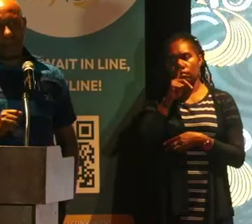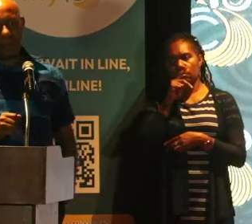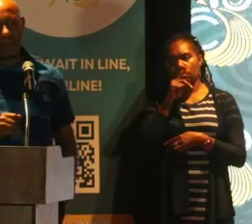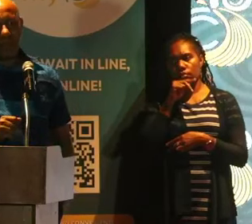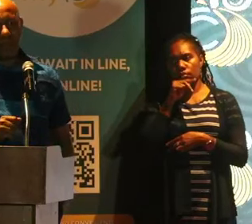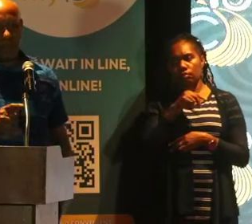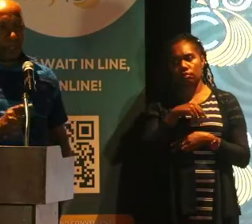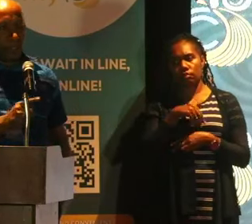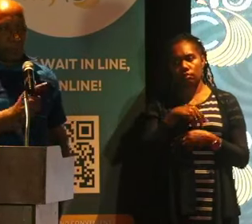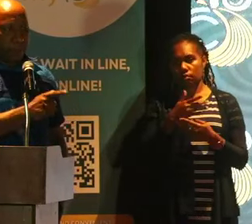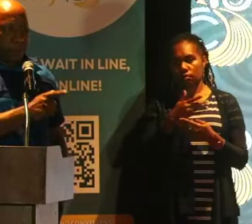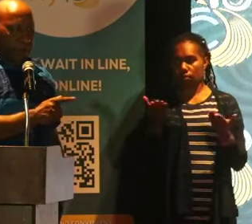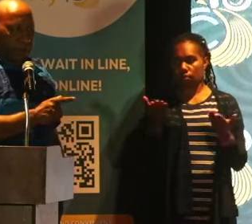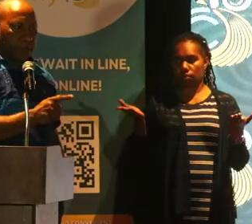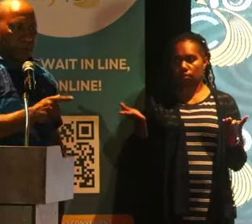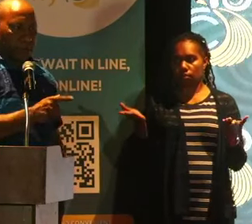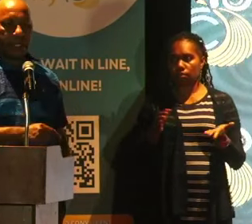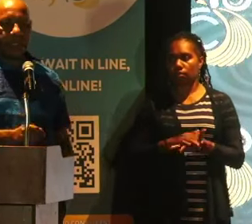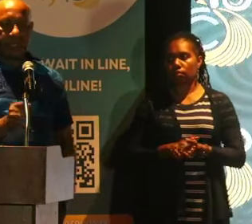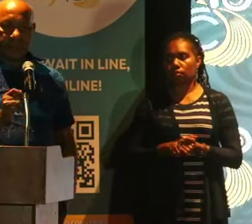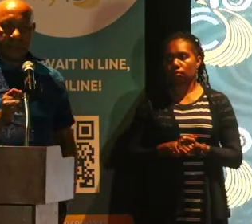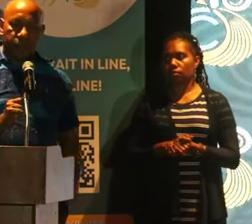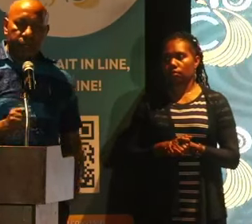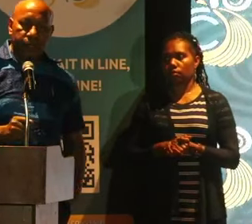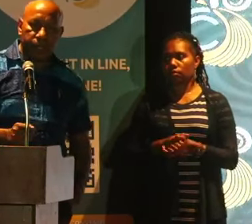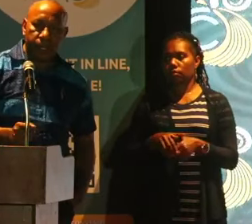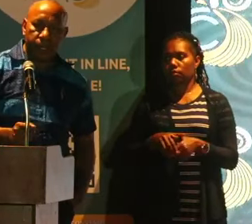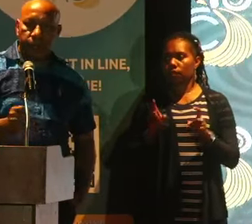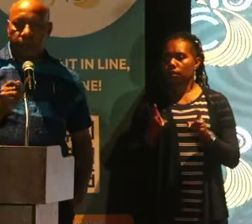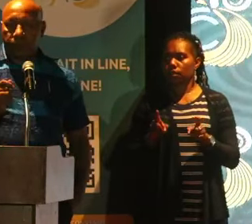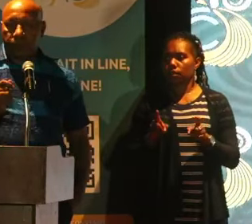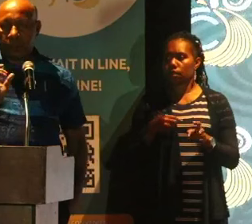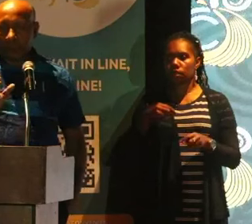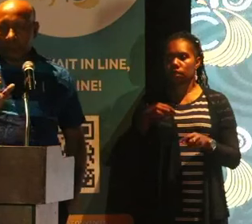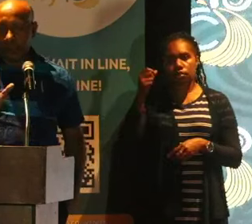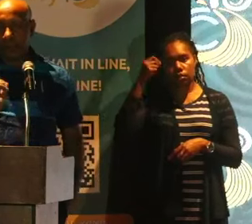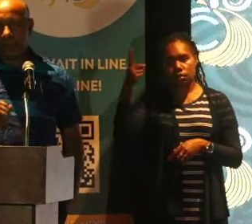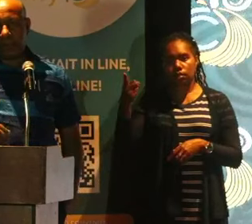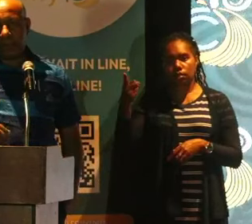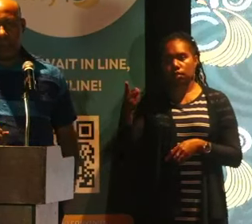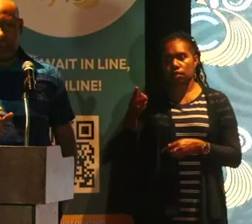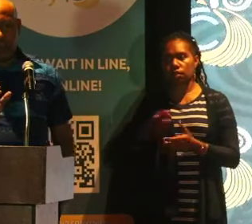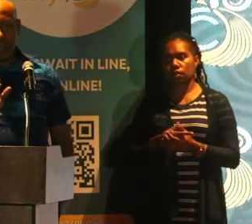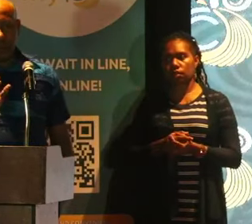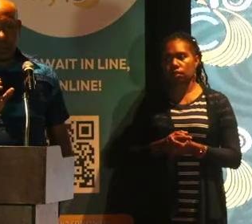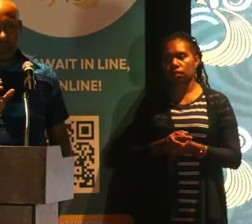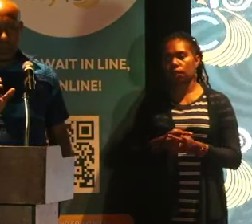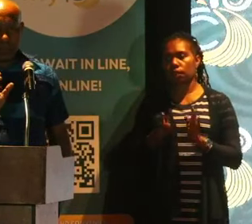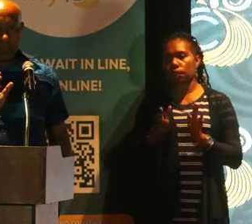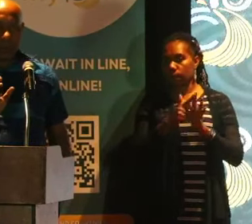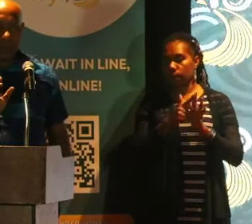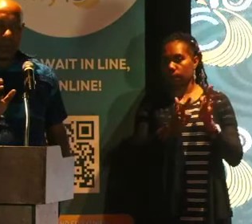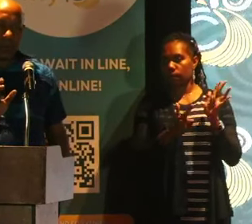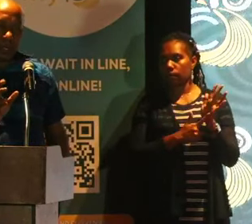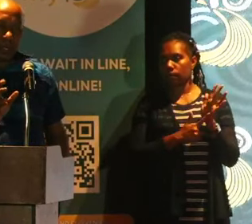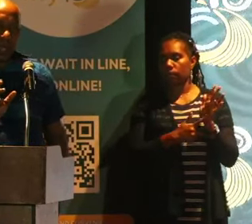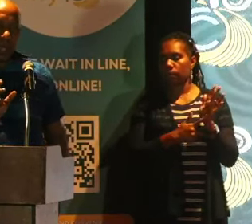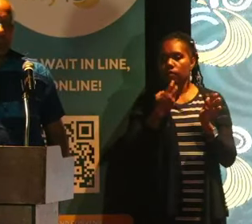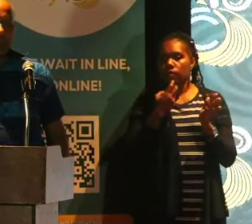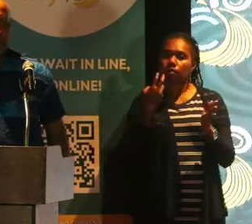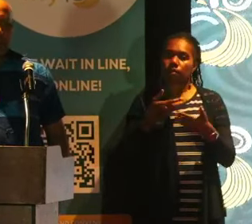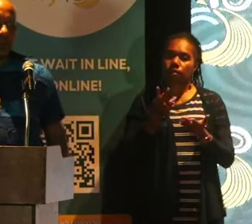back? This is where cooperative society is a special week. We want to group people. We want to group people and empower people, so